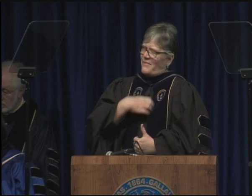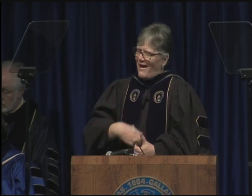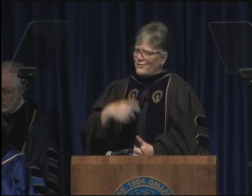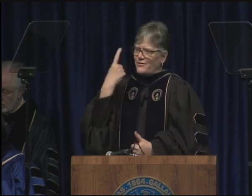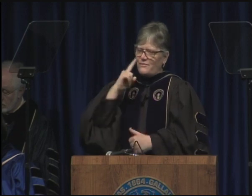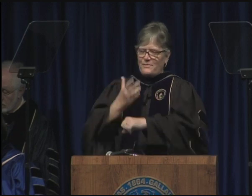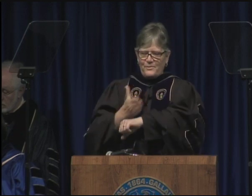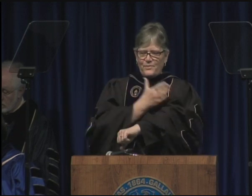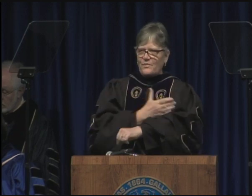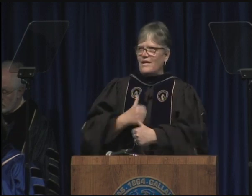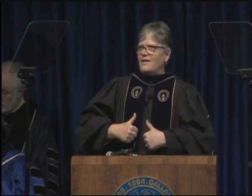others.